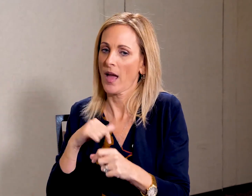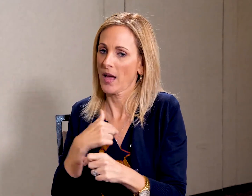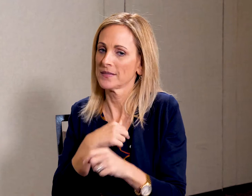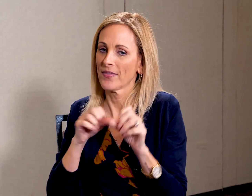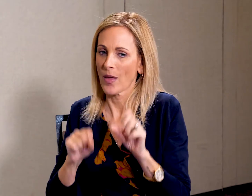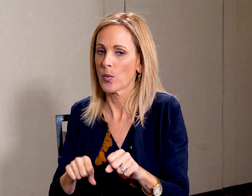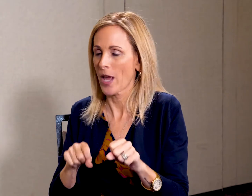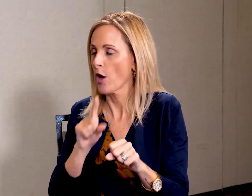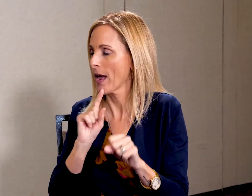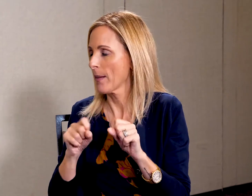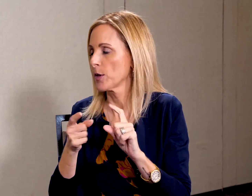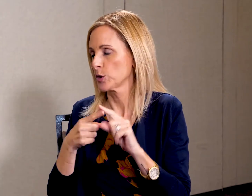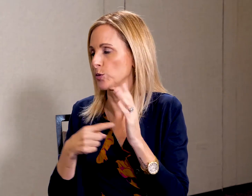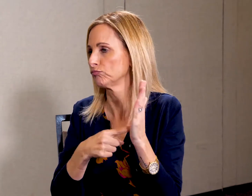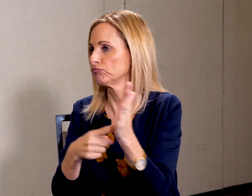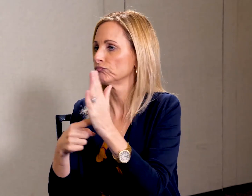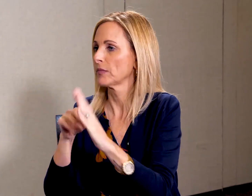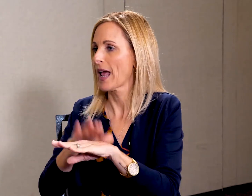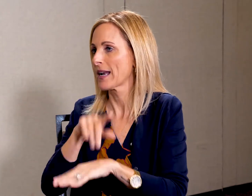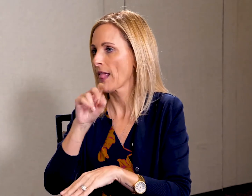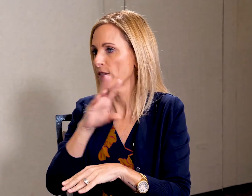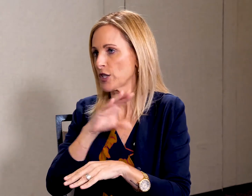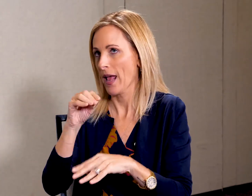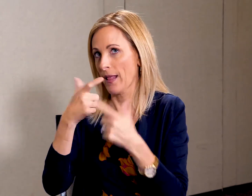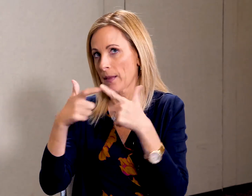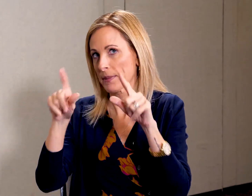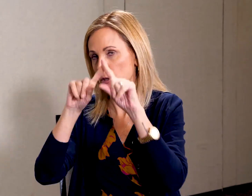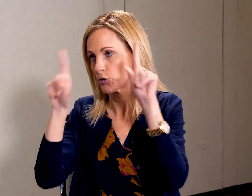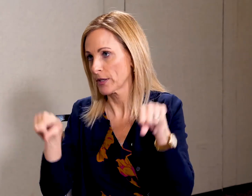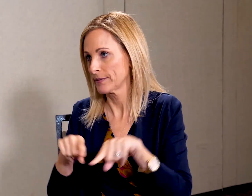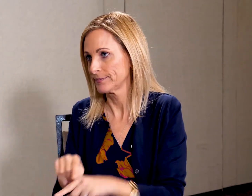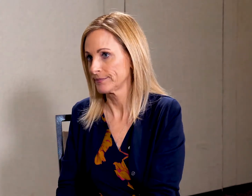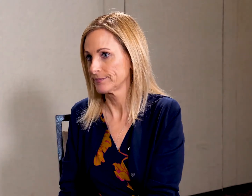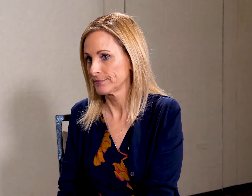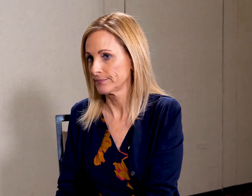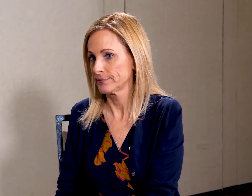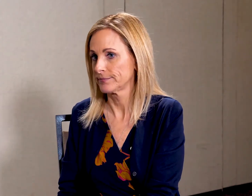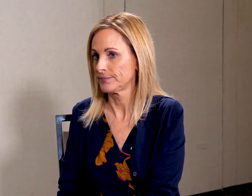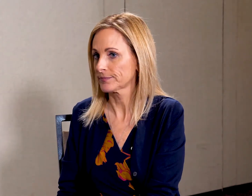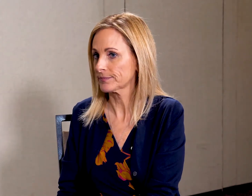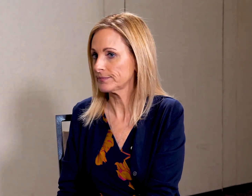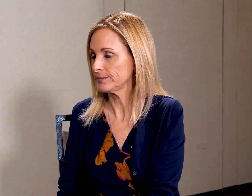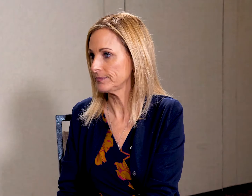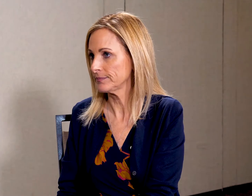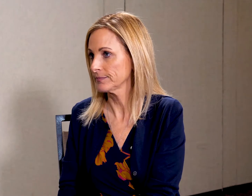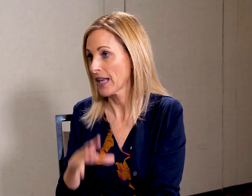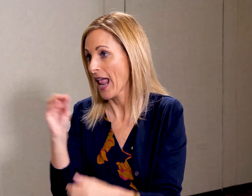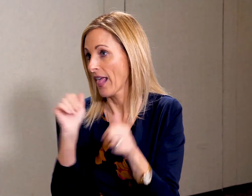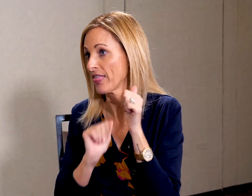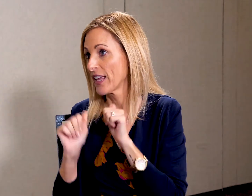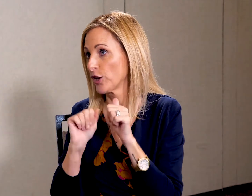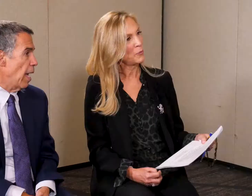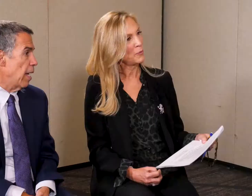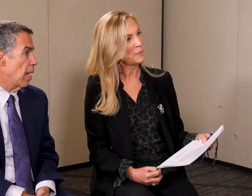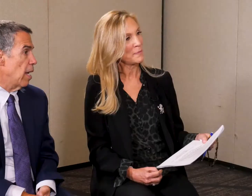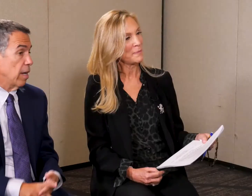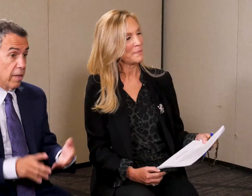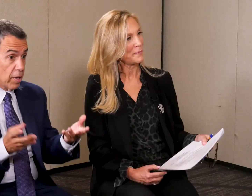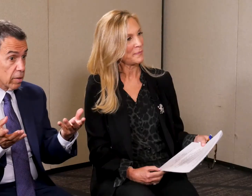talented actors in our community who are able to take on these roles, whether you're talking about the big screen or little screen, and even on